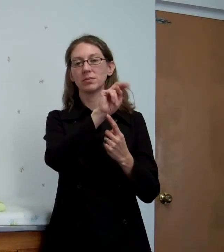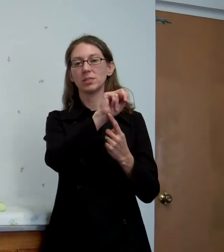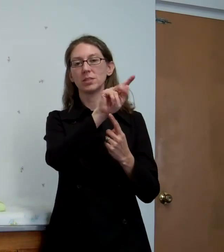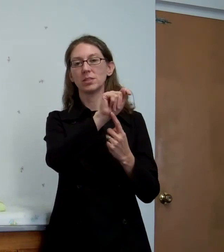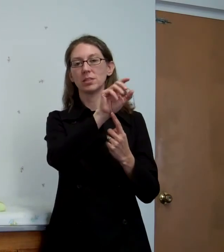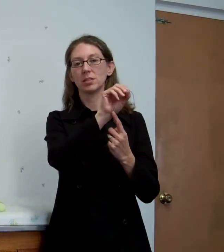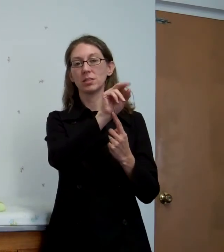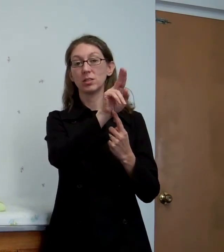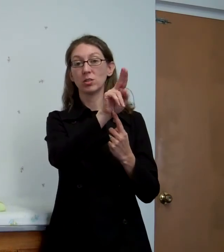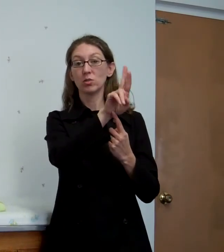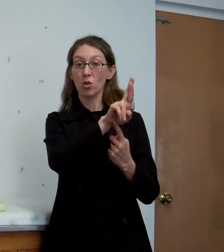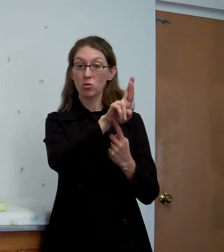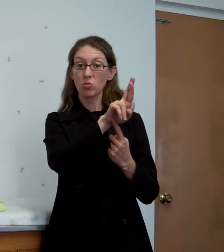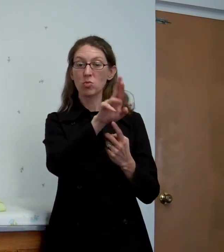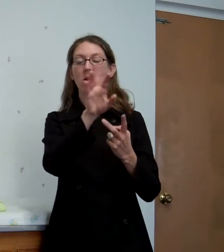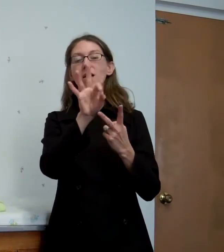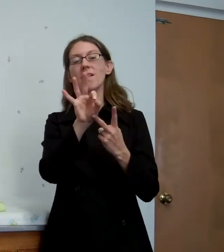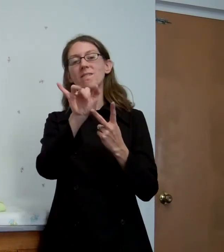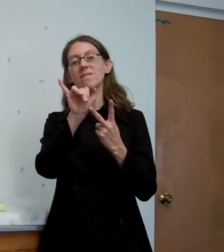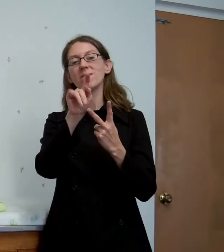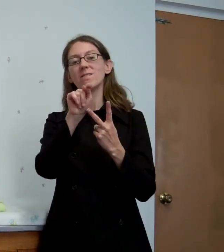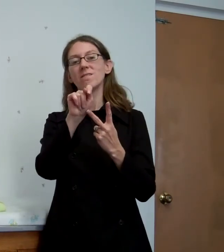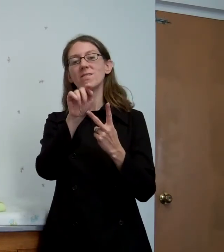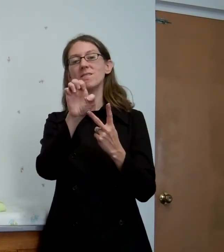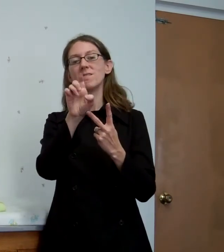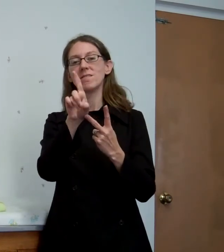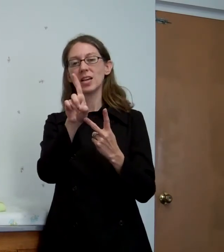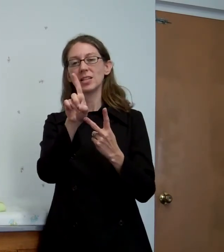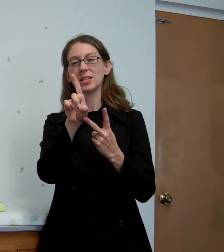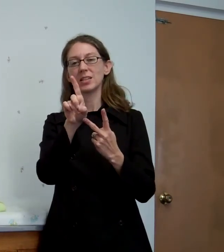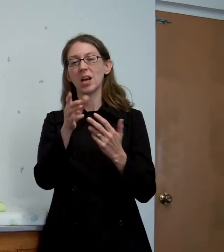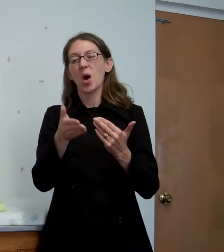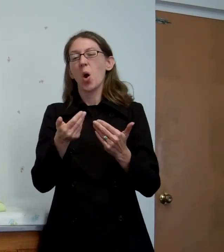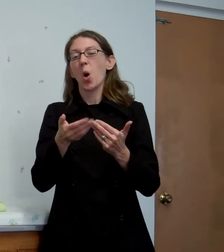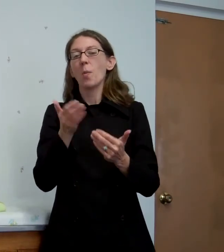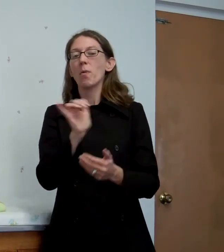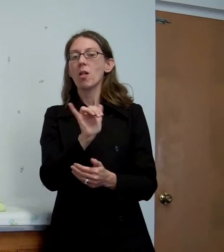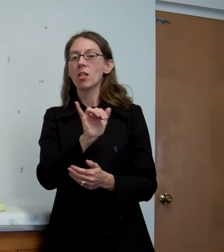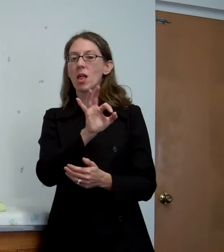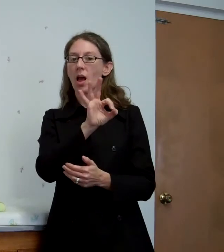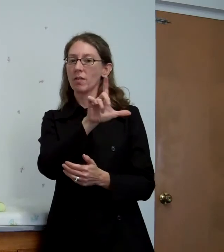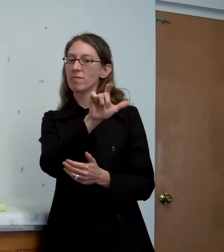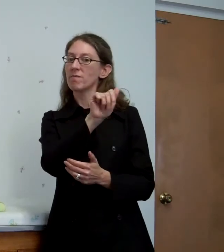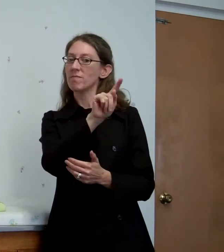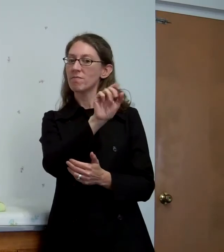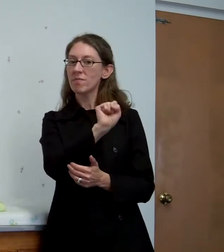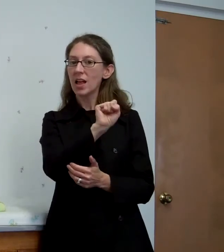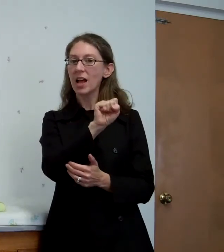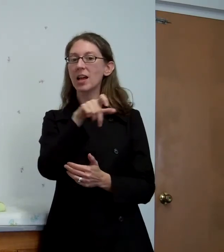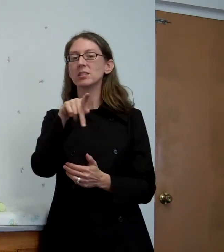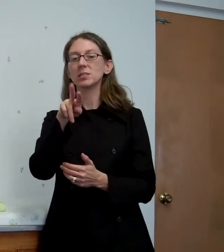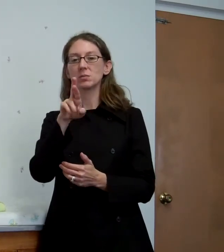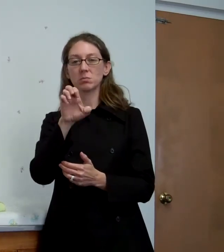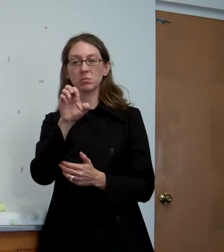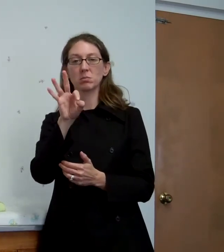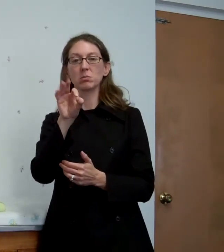fitteds. Like pre-folds and flats, These also need